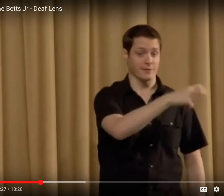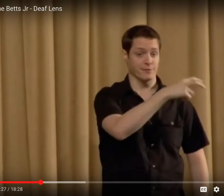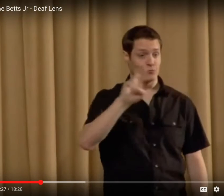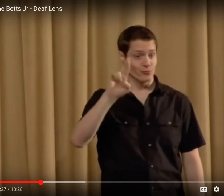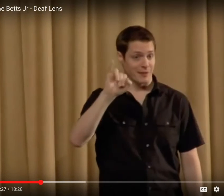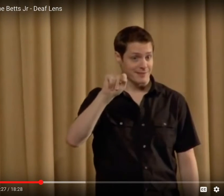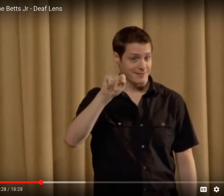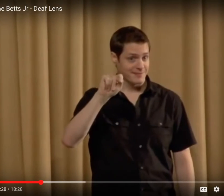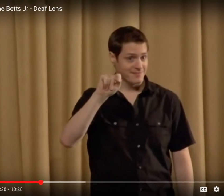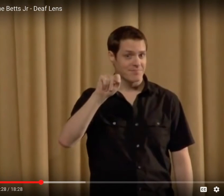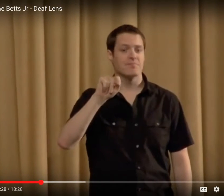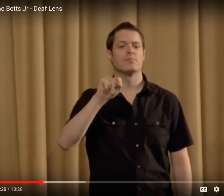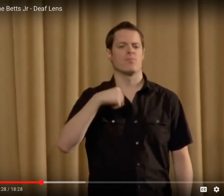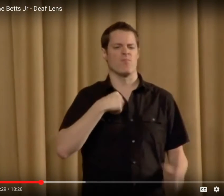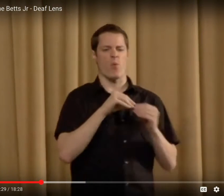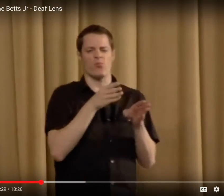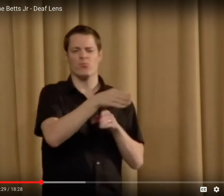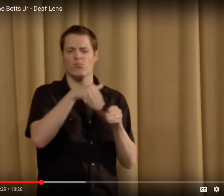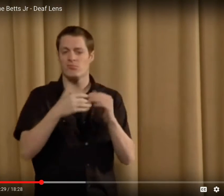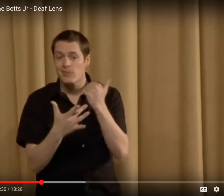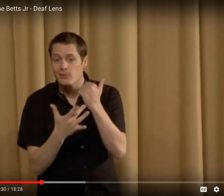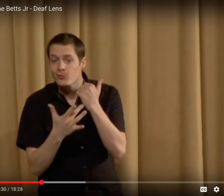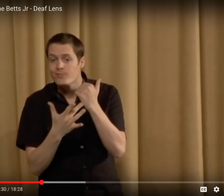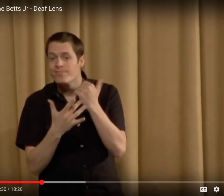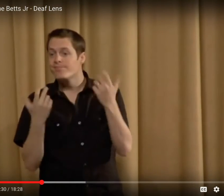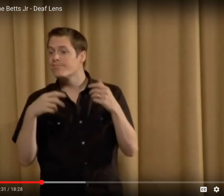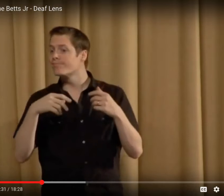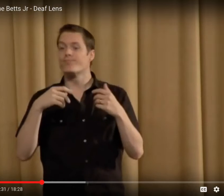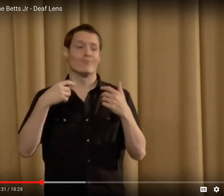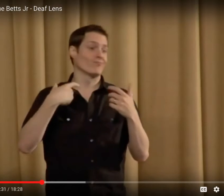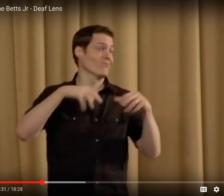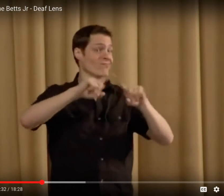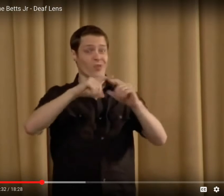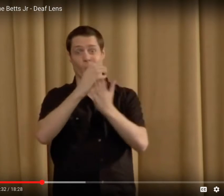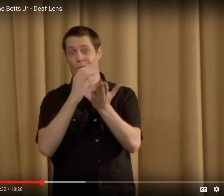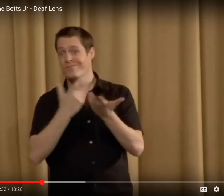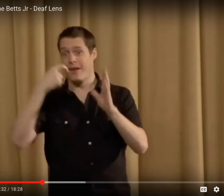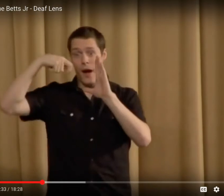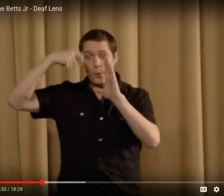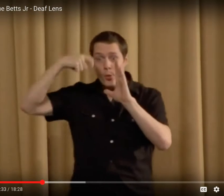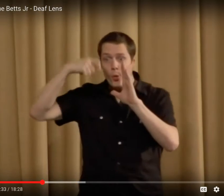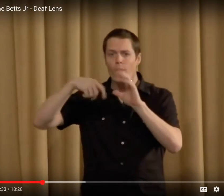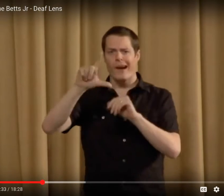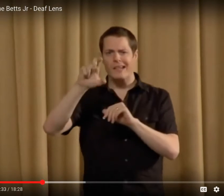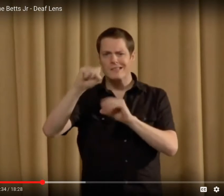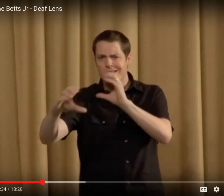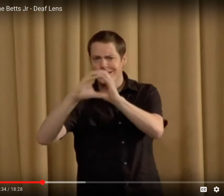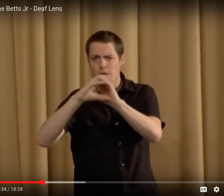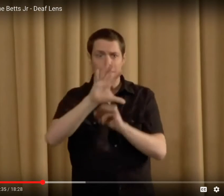understand it. It's still ingrained in my head. I transferred to RIT, and I was in production and